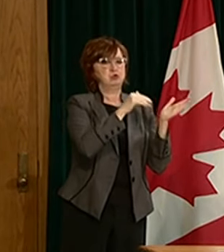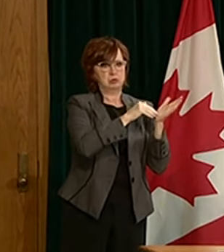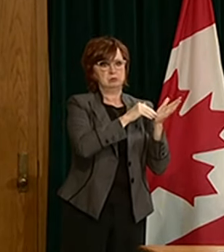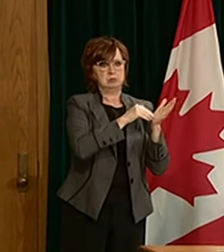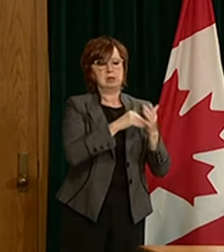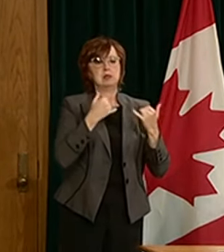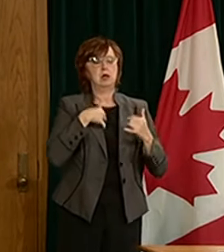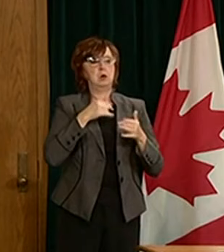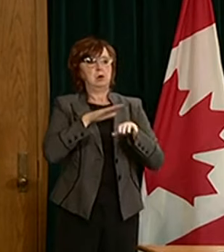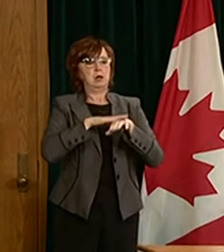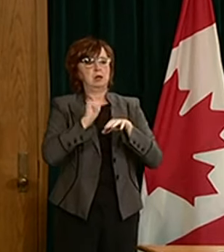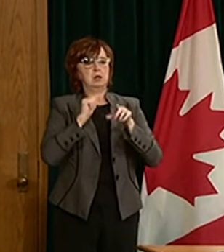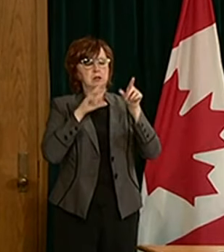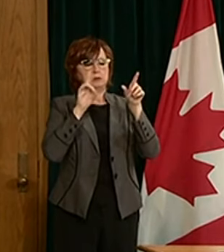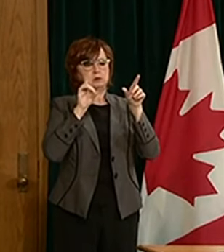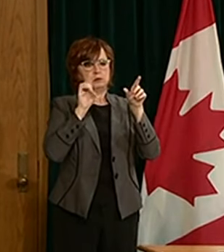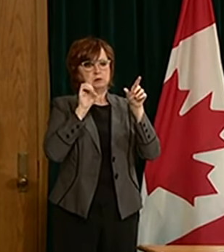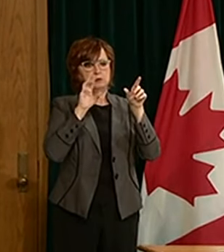presentation.